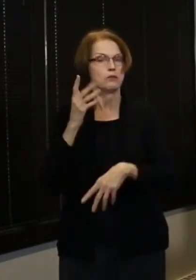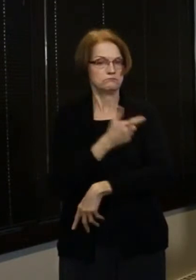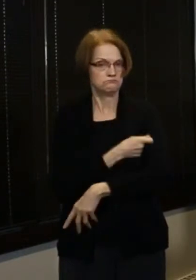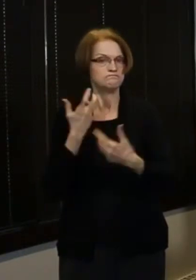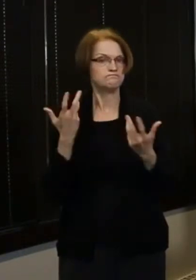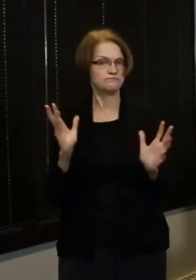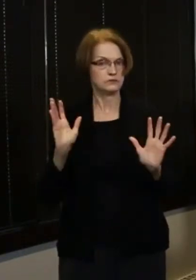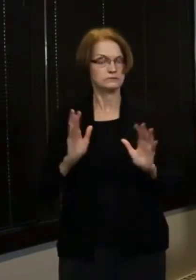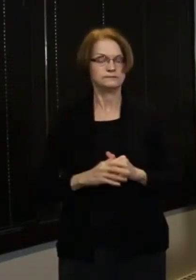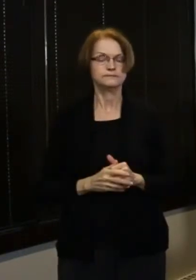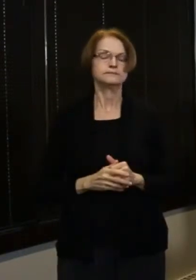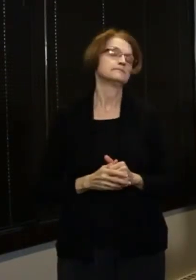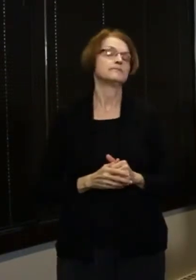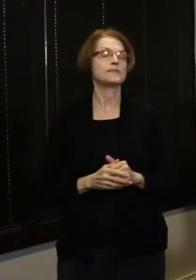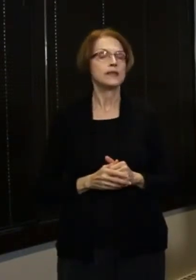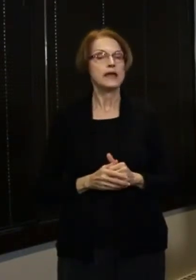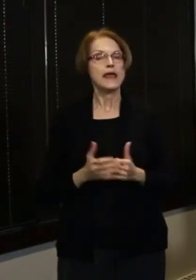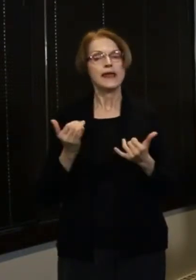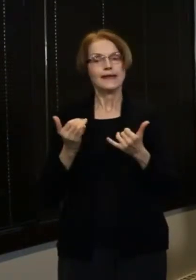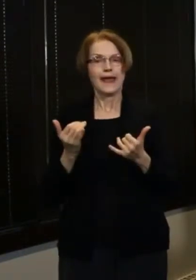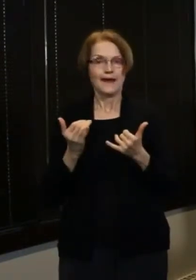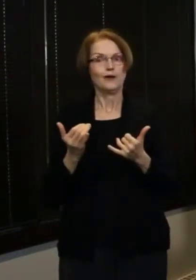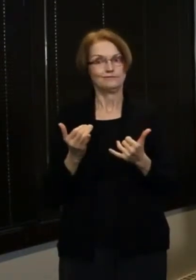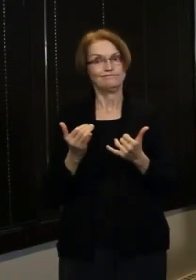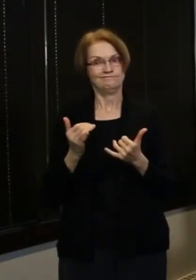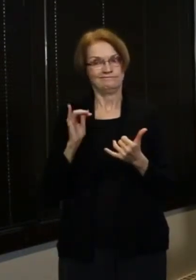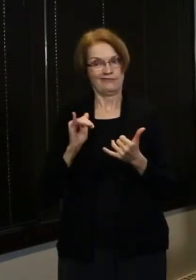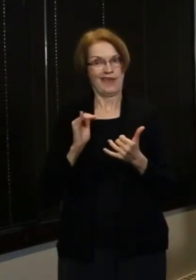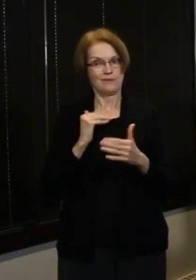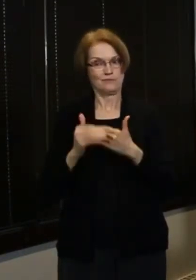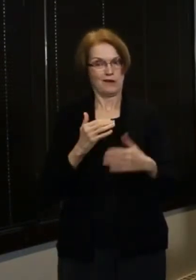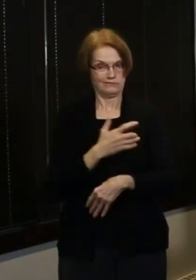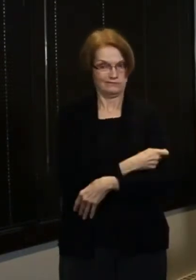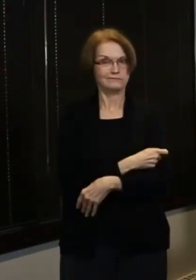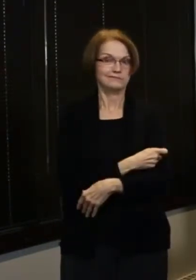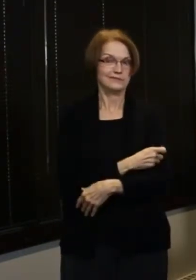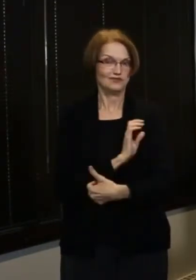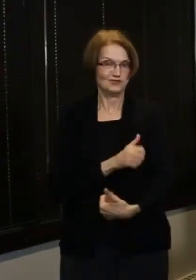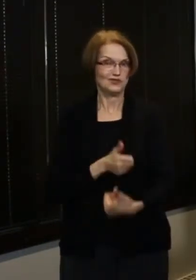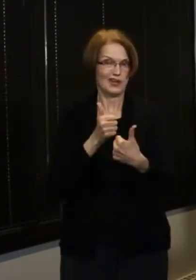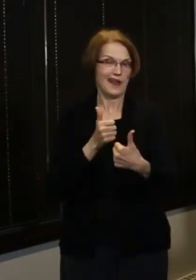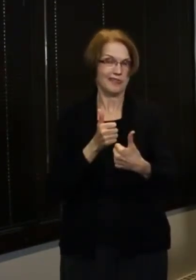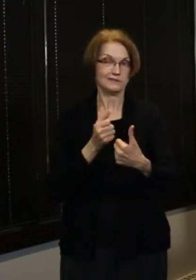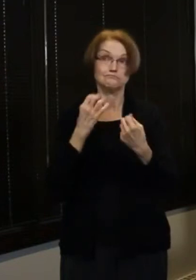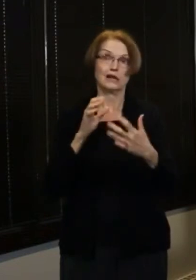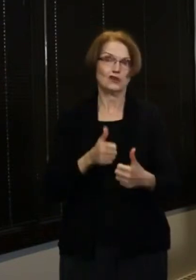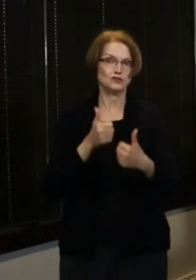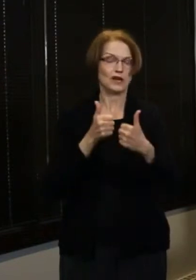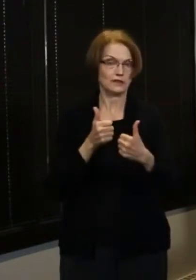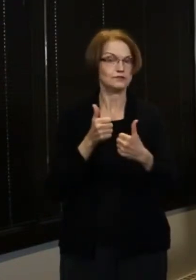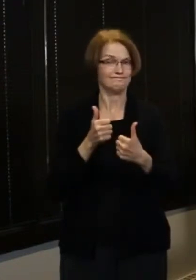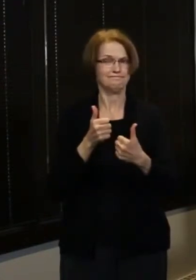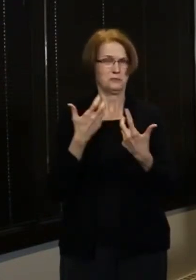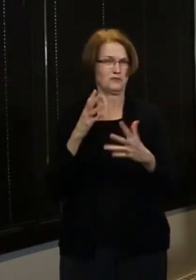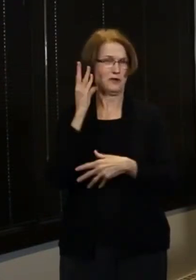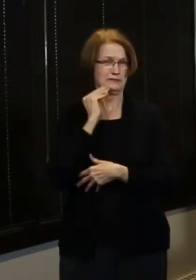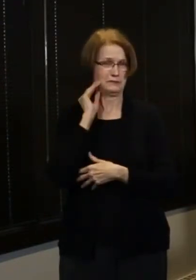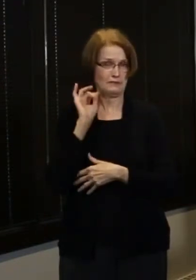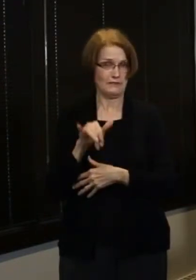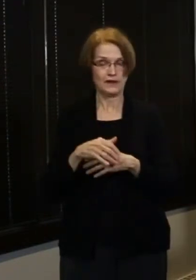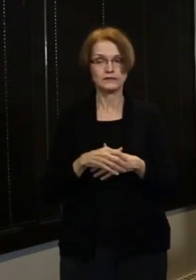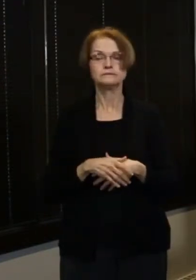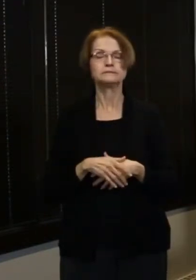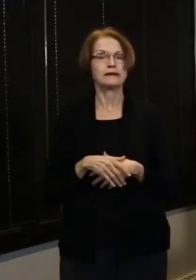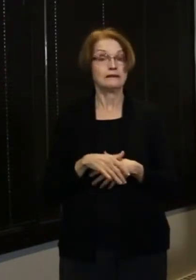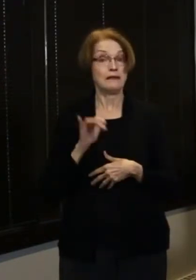virus. Now, there will be many, many challenges with that, as many of you have seen. And it will probably